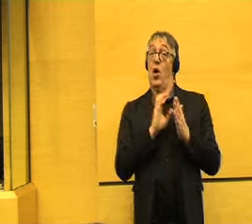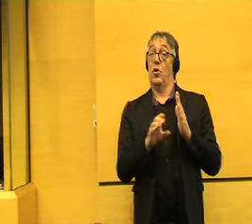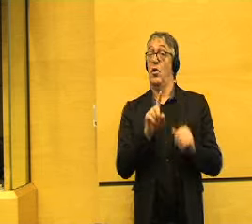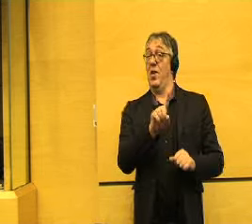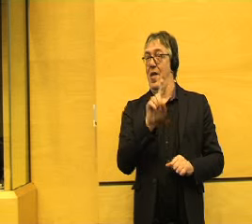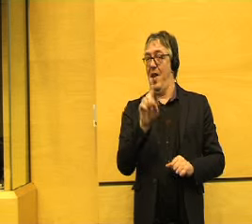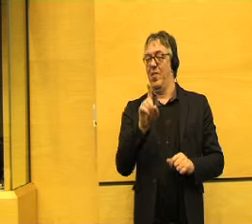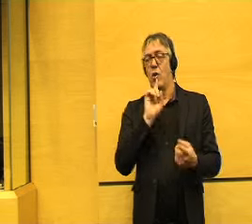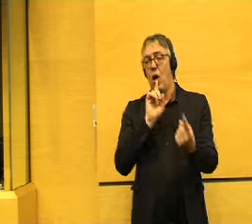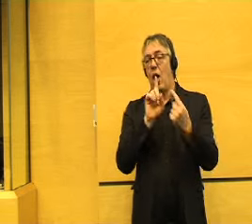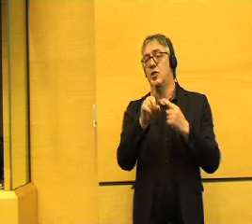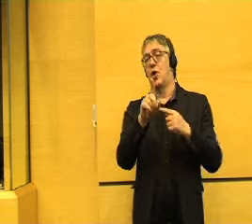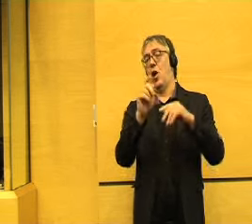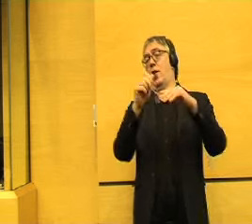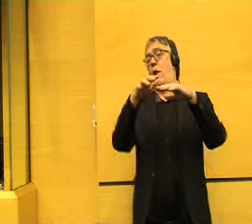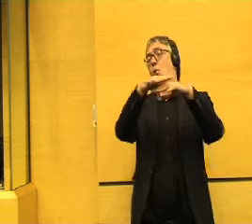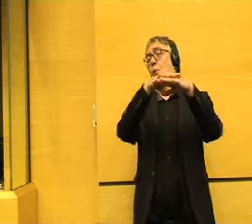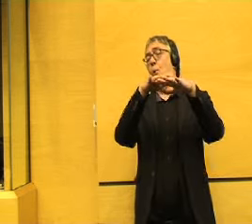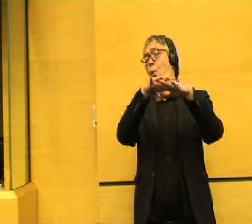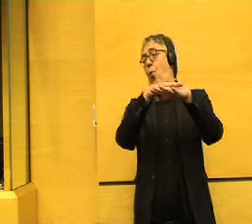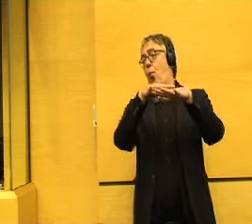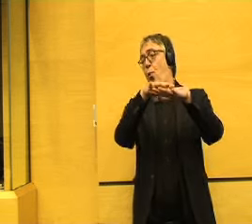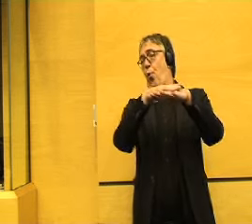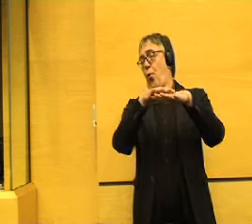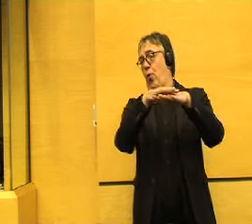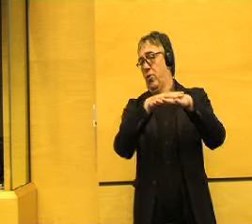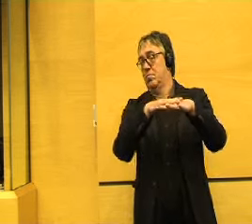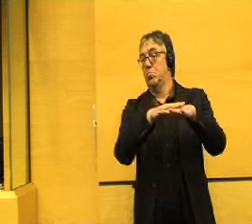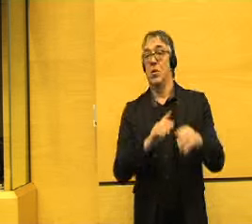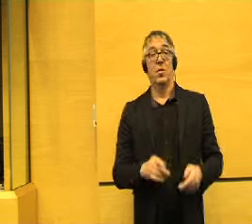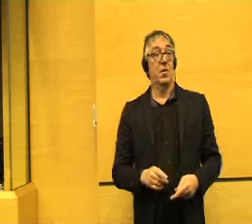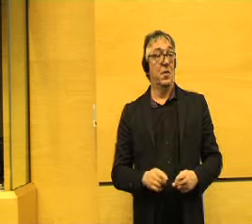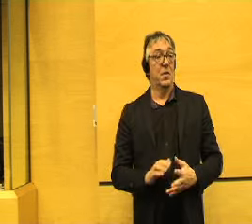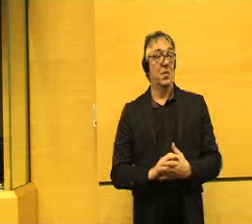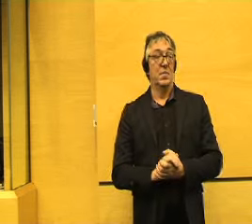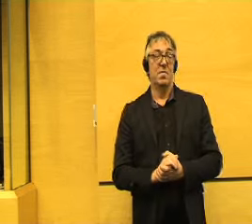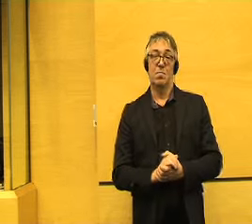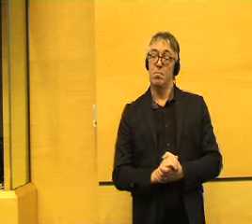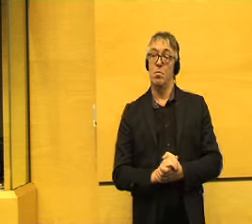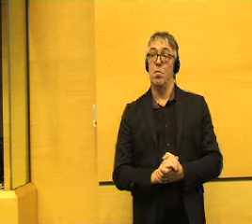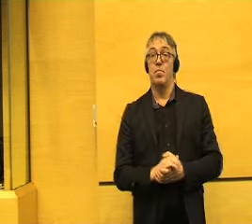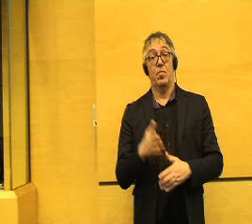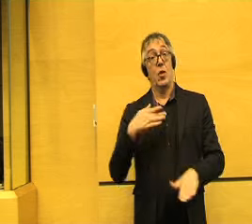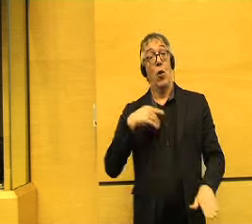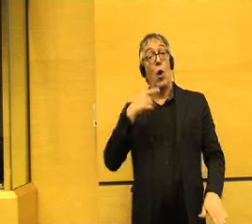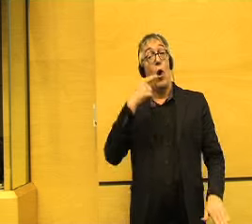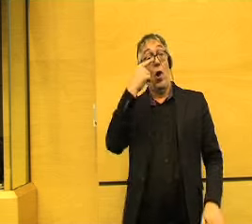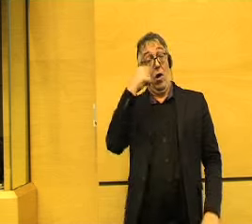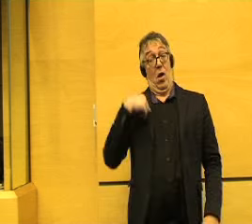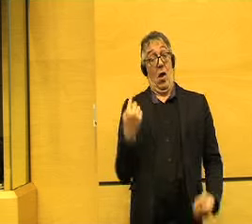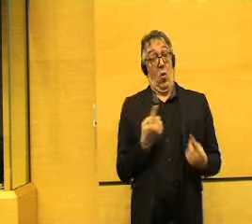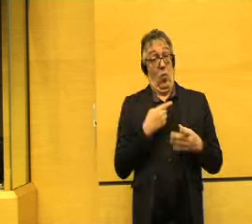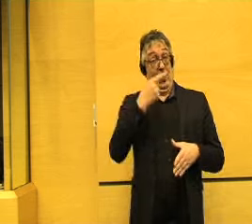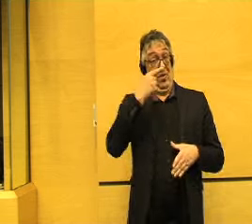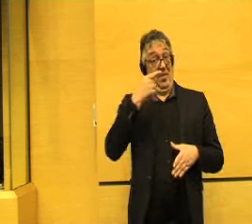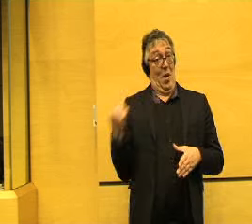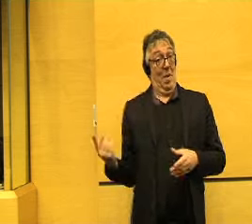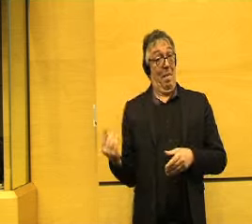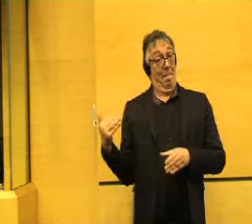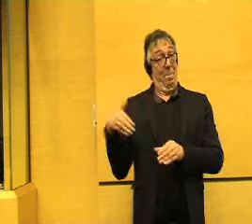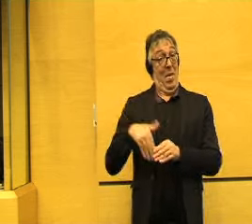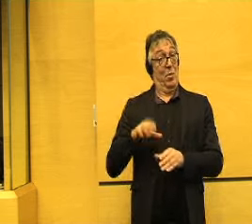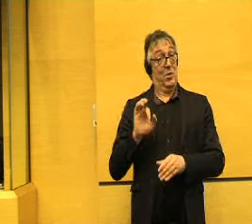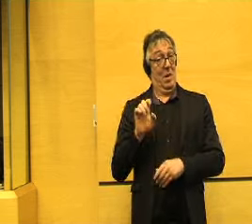as I would have liked, and our Thai member of the committee, Mr. Montian Buntan, has